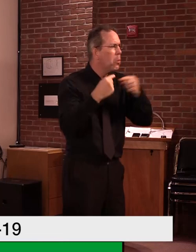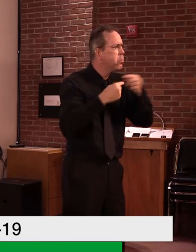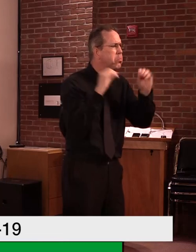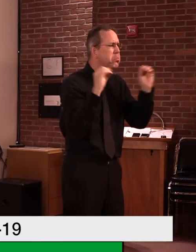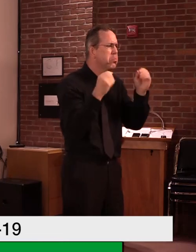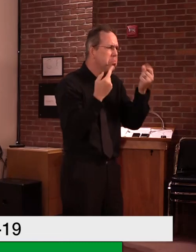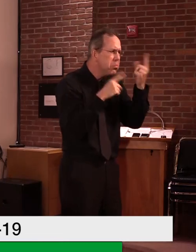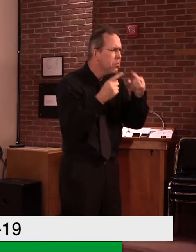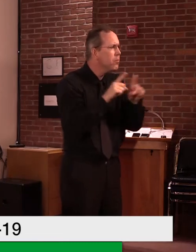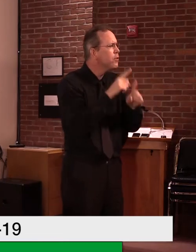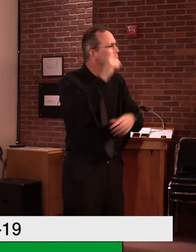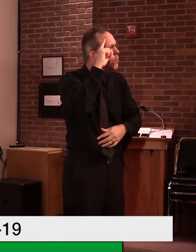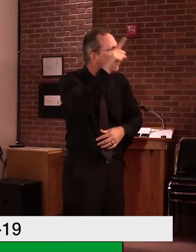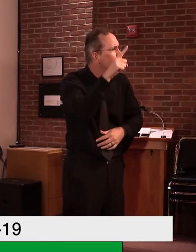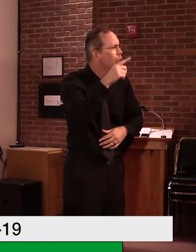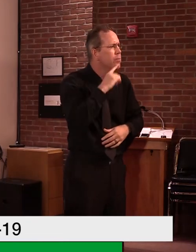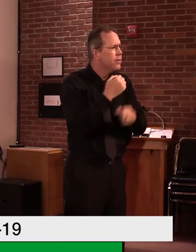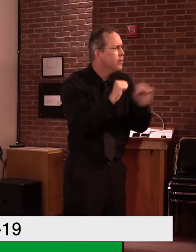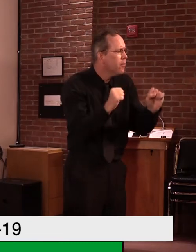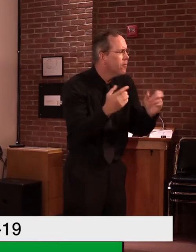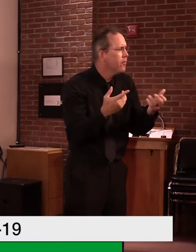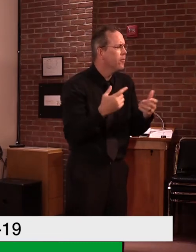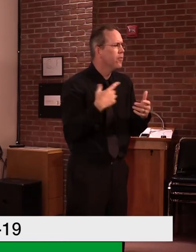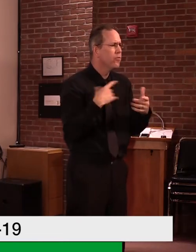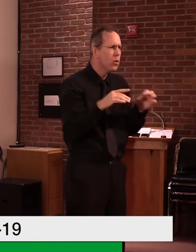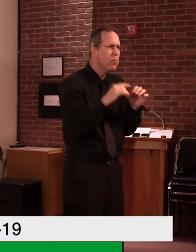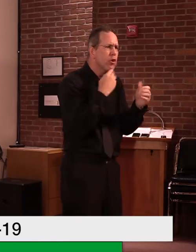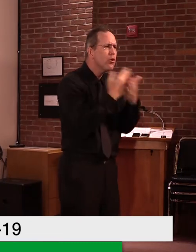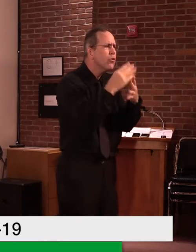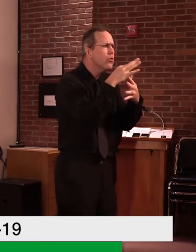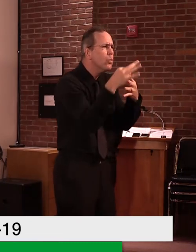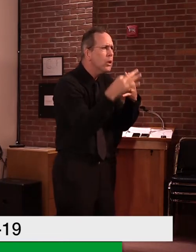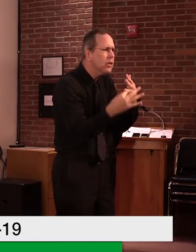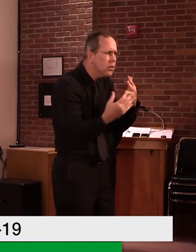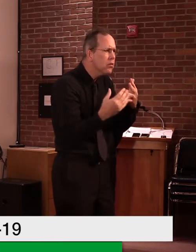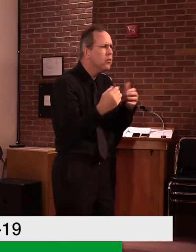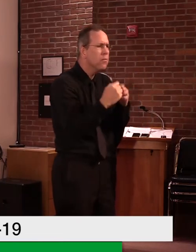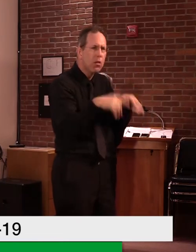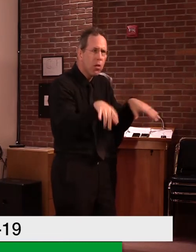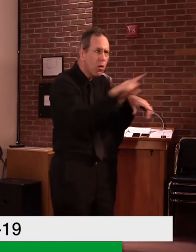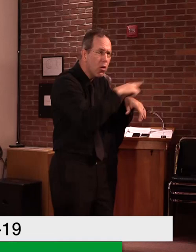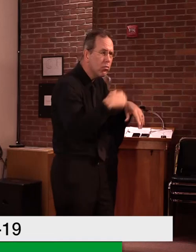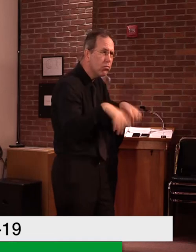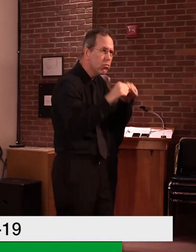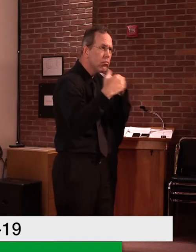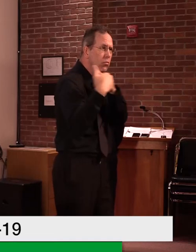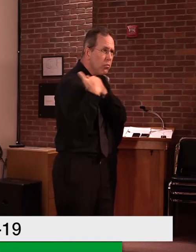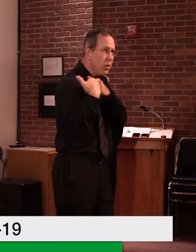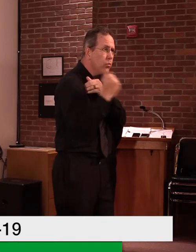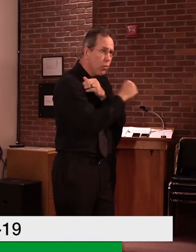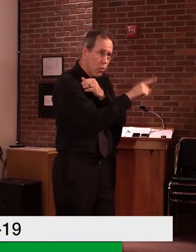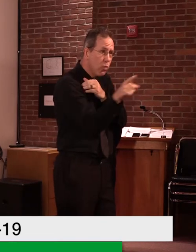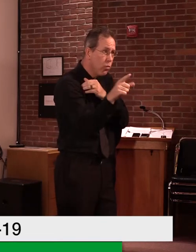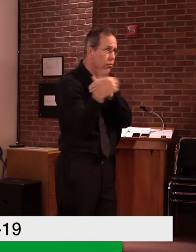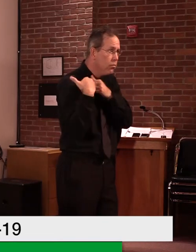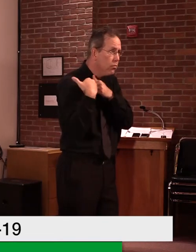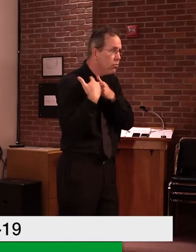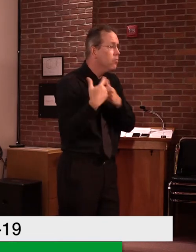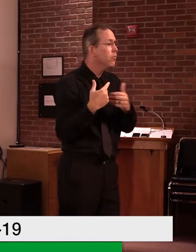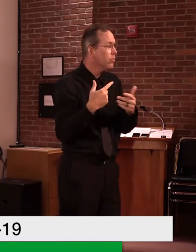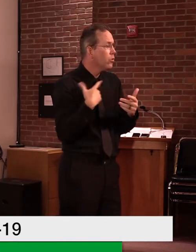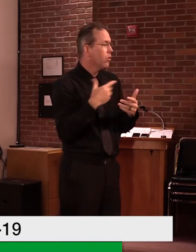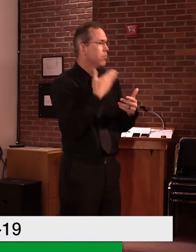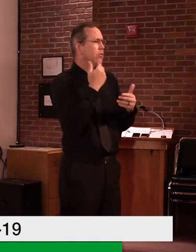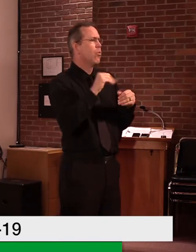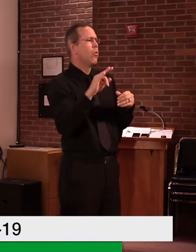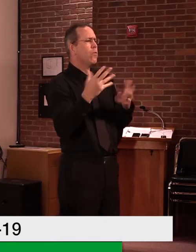make, and the more personal responsibility that each of us takes, the better off we'll be, and the easier it will be